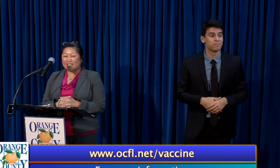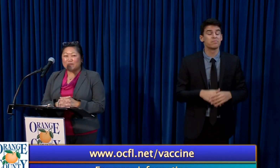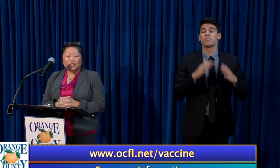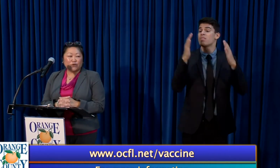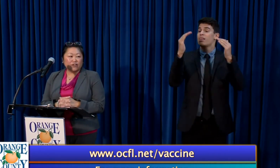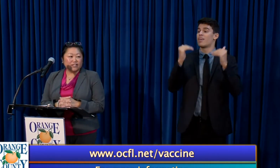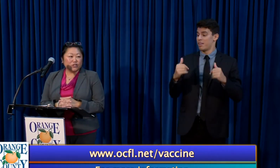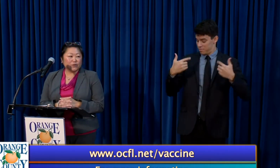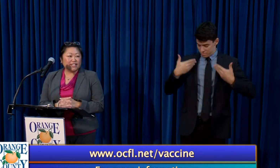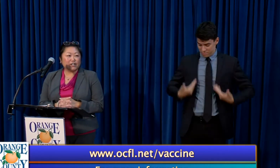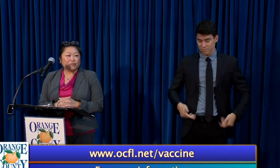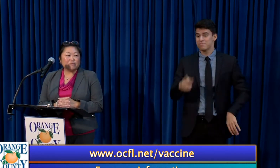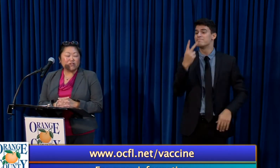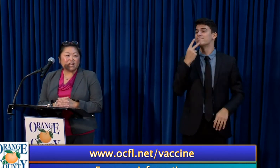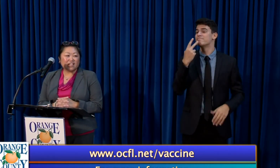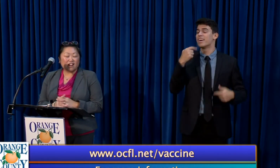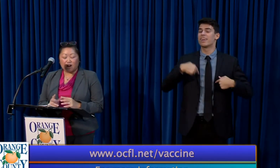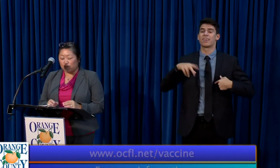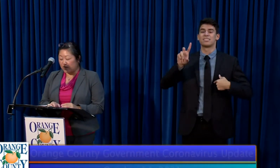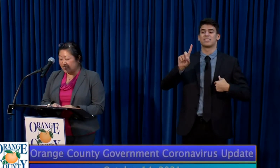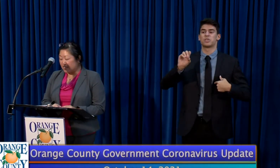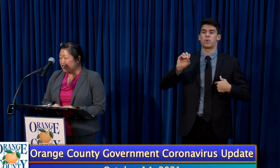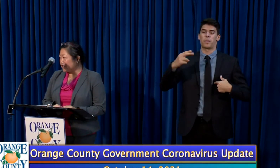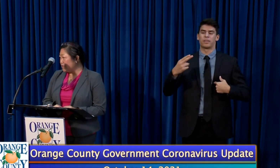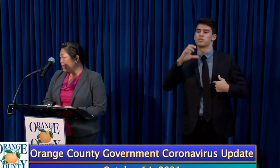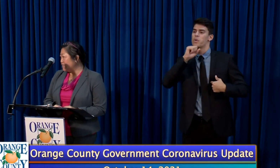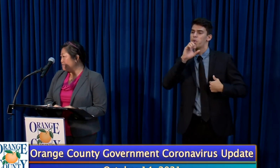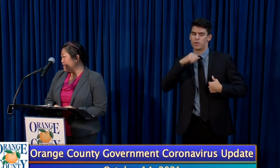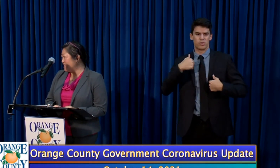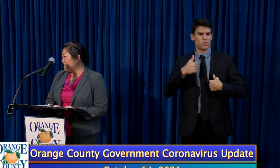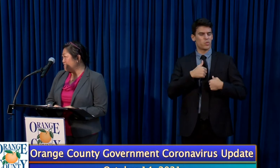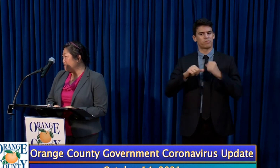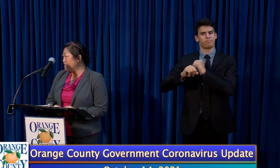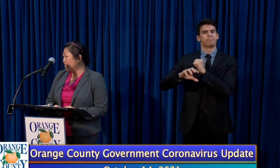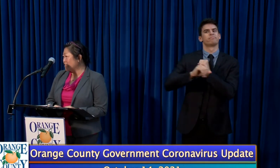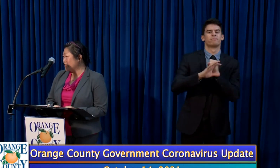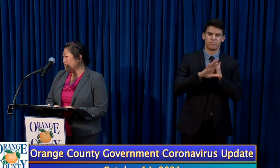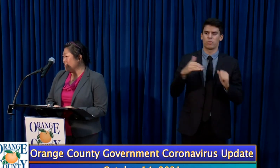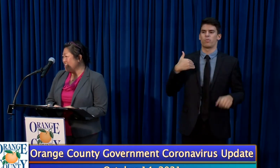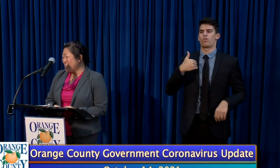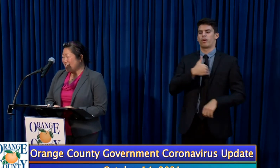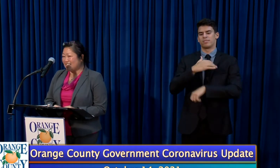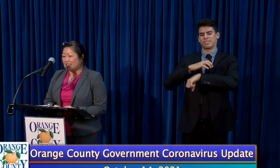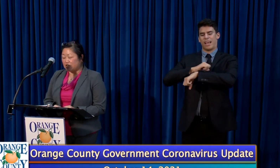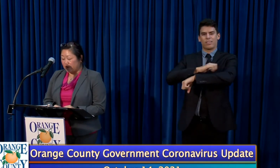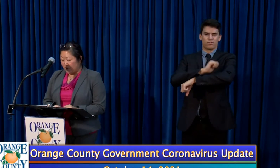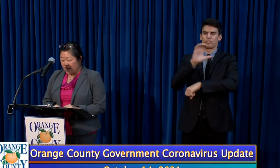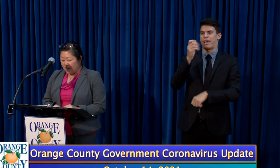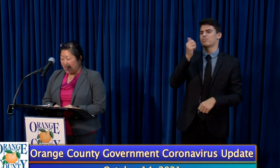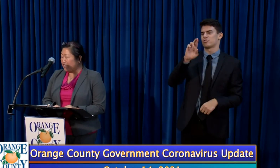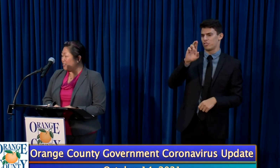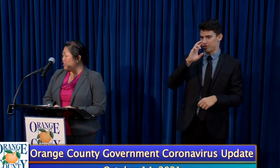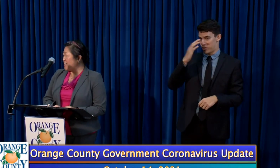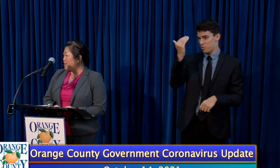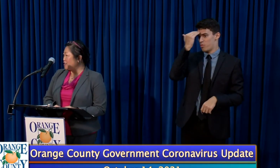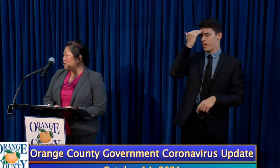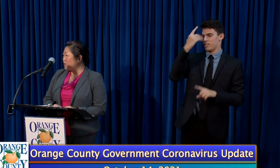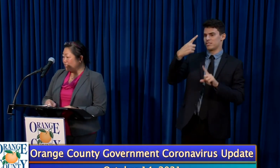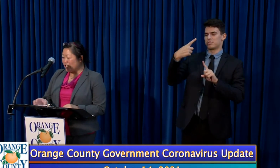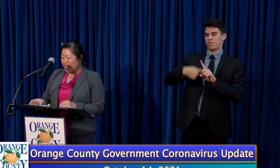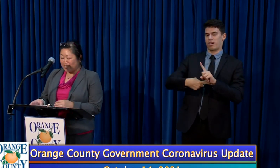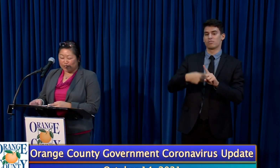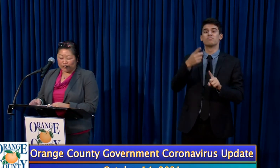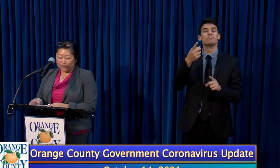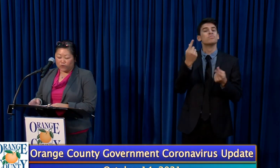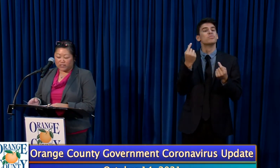at DOH Orange, we are promoting Breast Cancer Awareness Month, this month of October. And so you could check out our